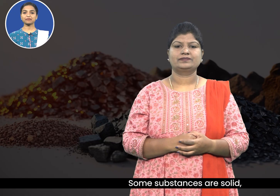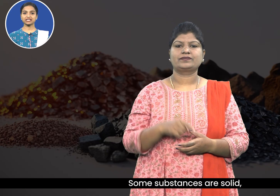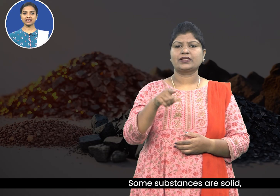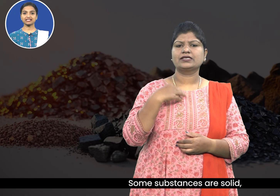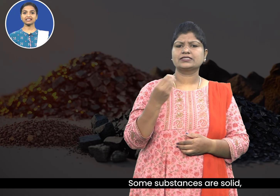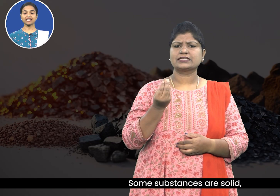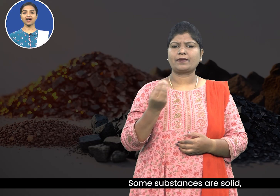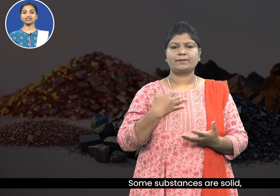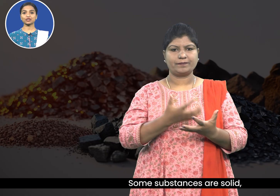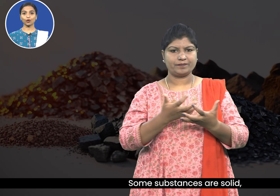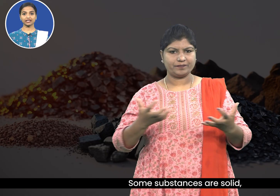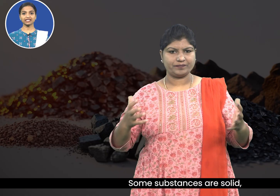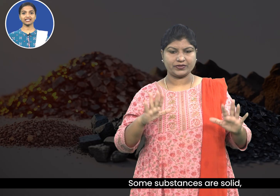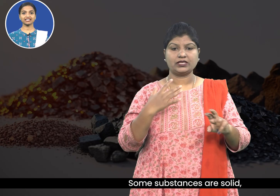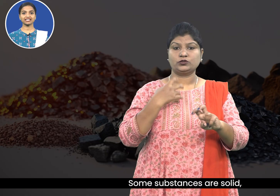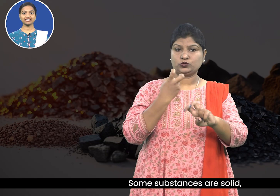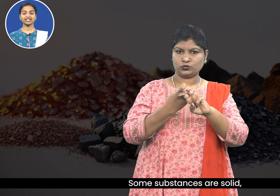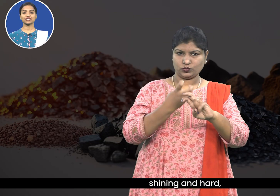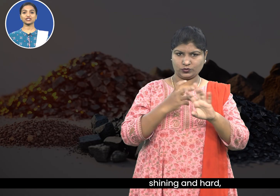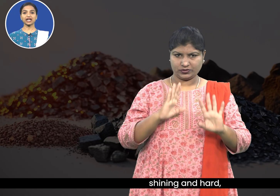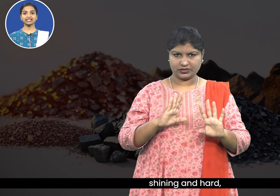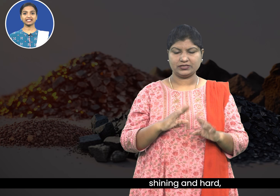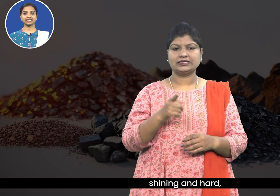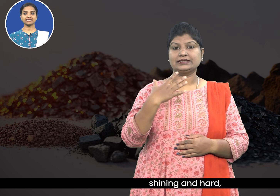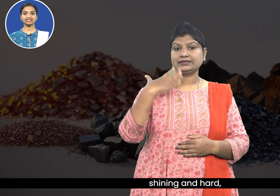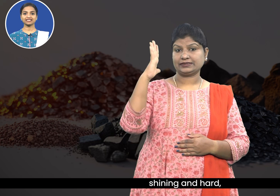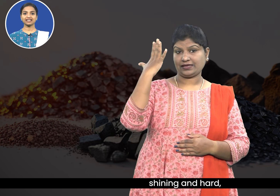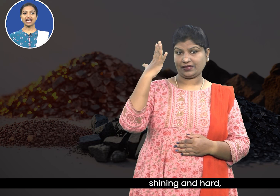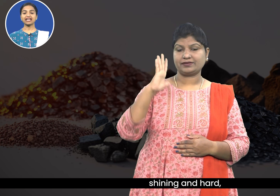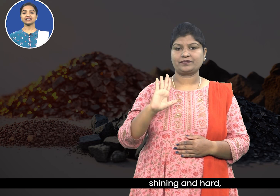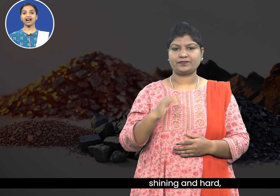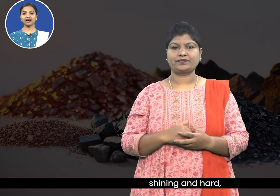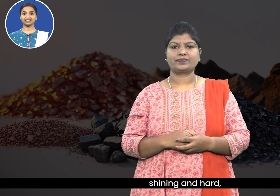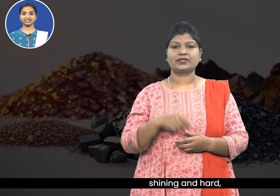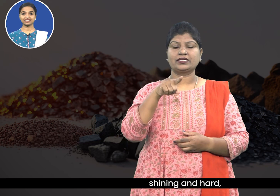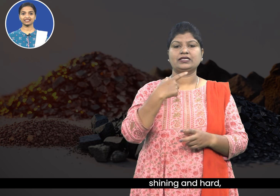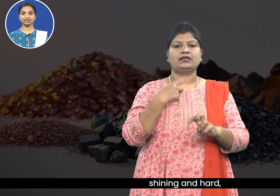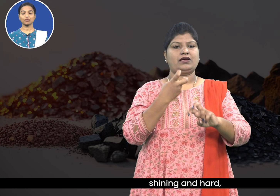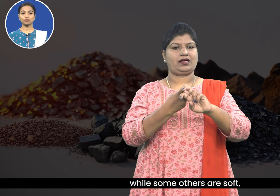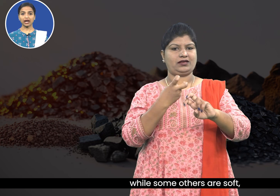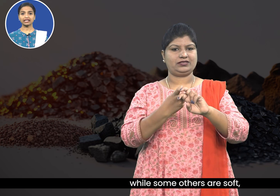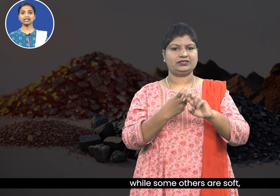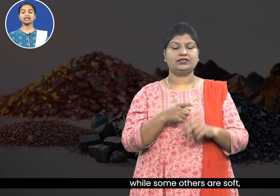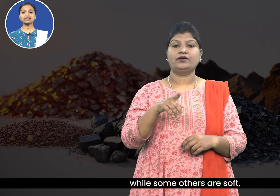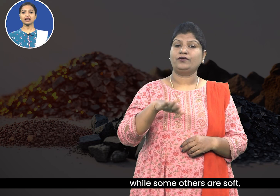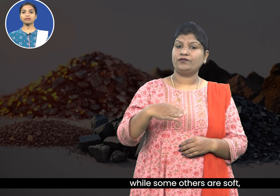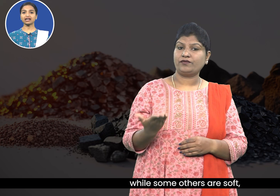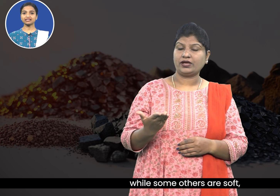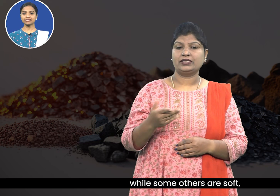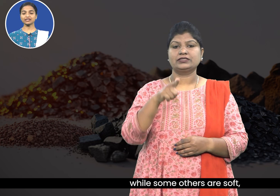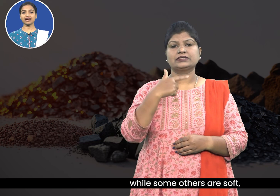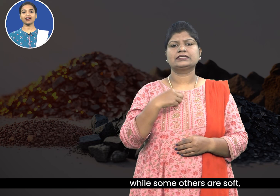Some substances are solid, shining and hard, while